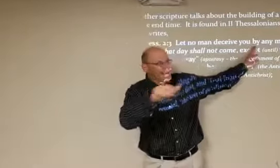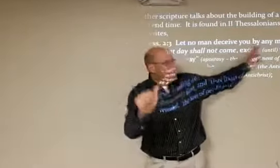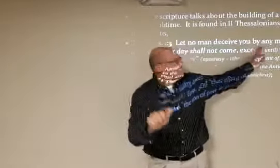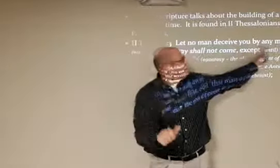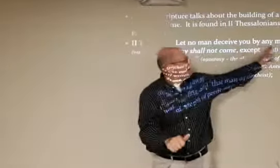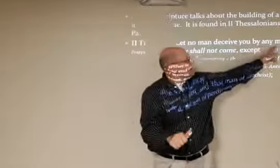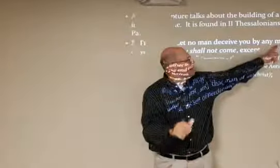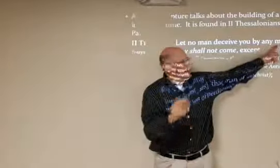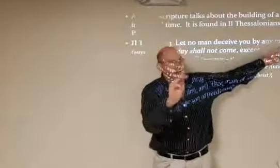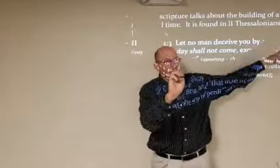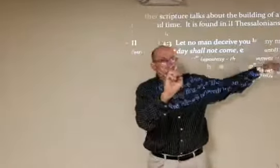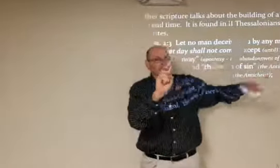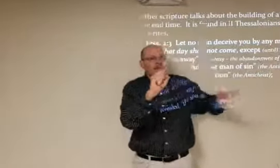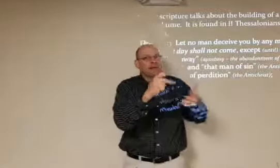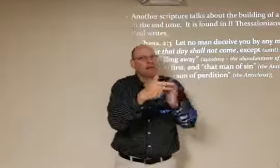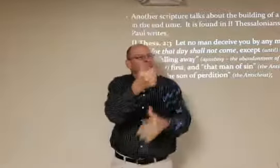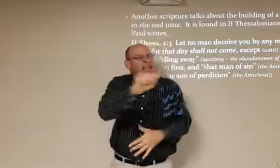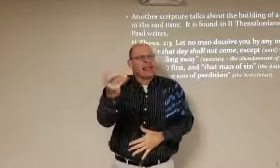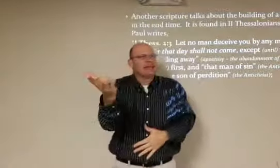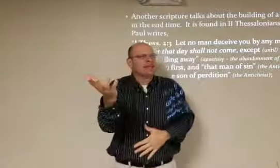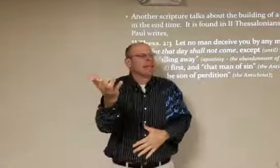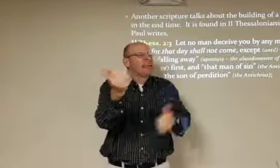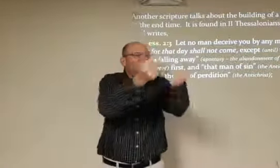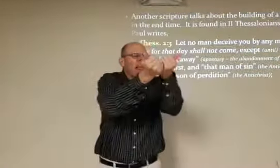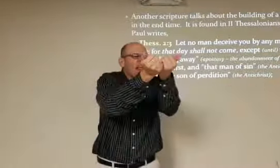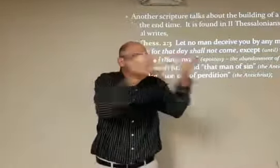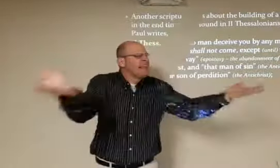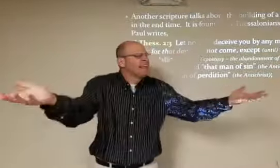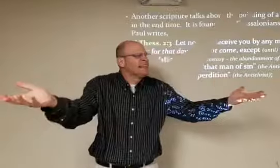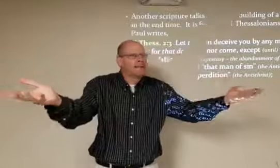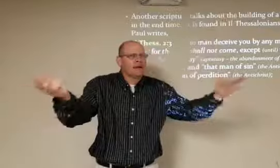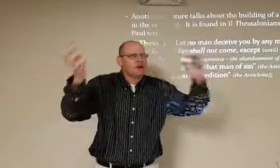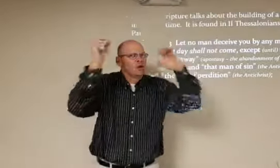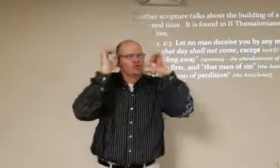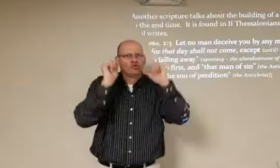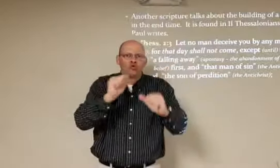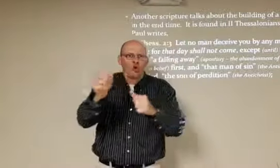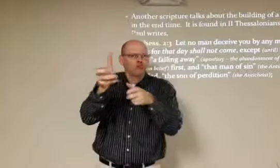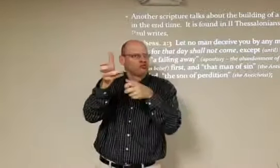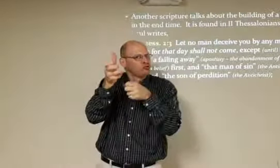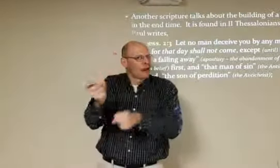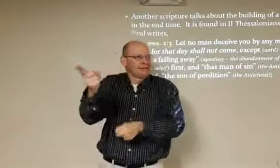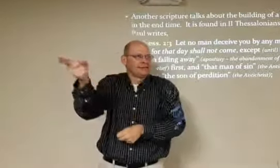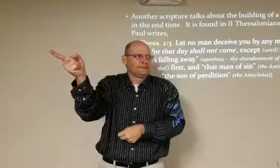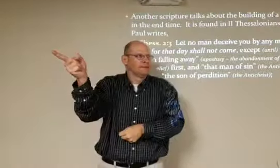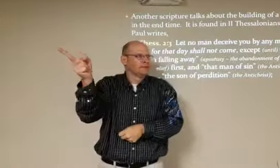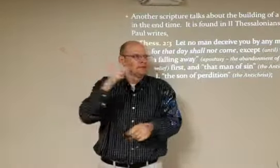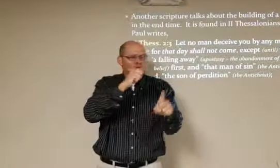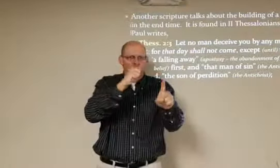By any means." It means for anything. Don't let them deceive you by anything. By